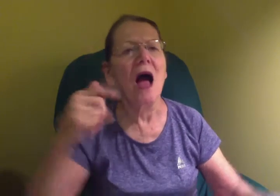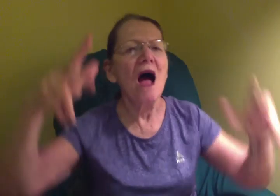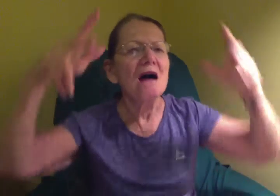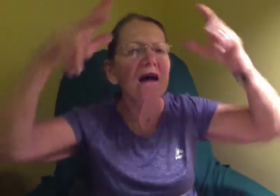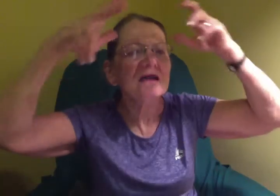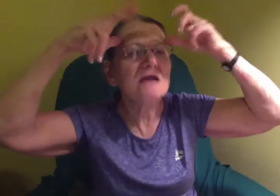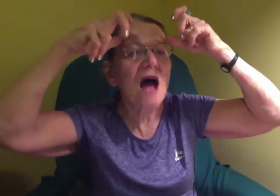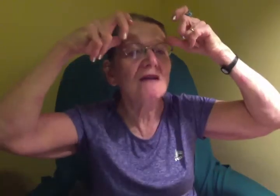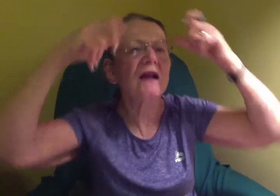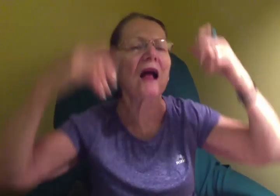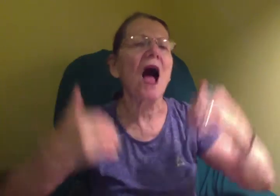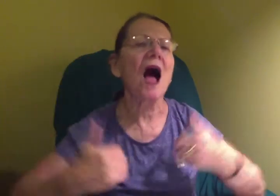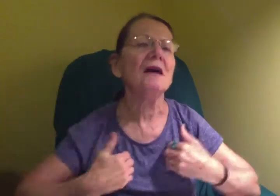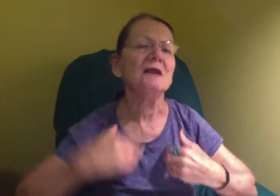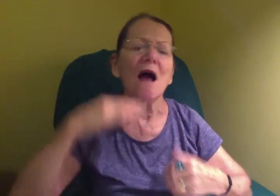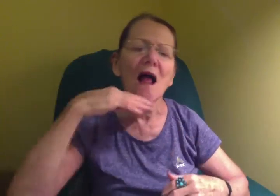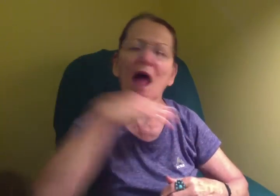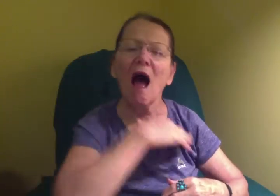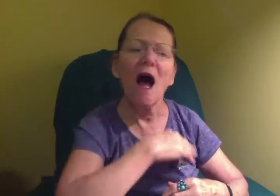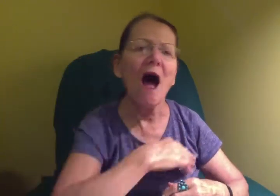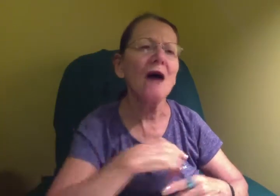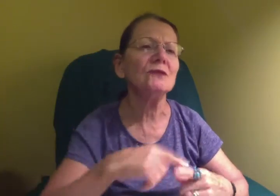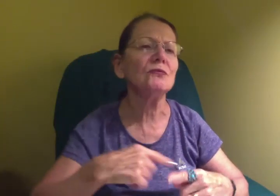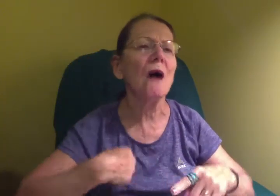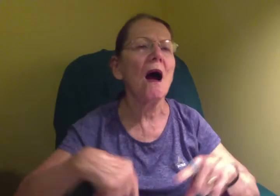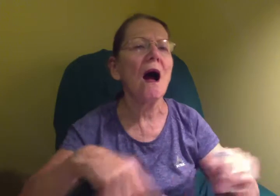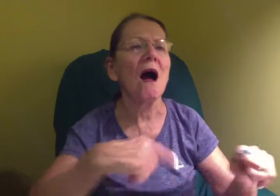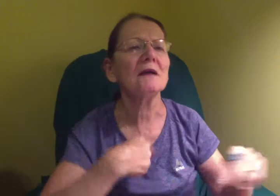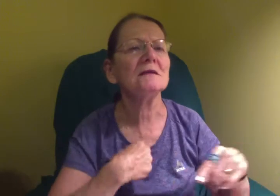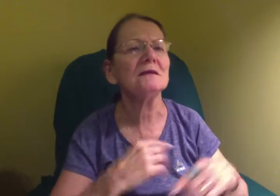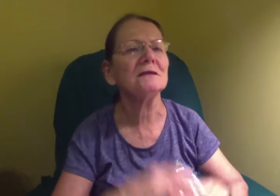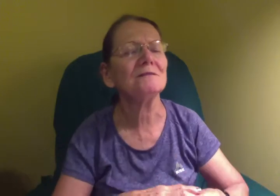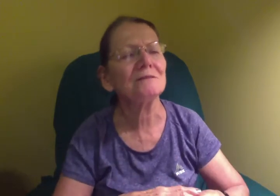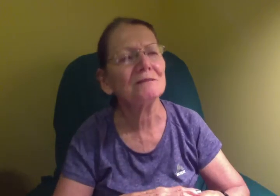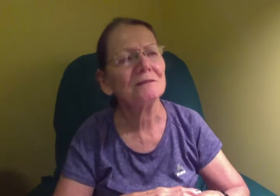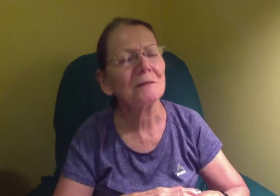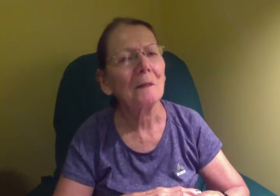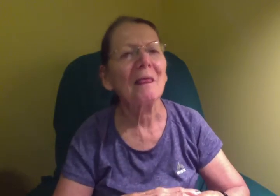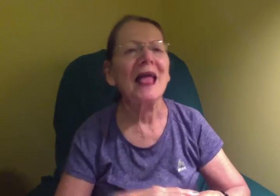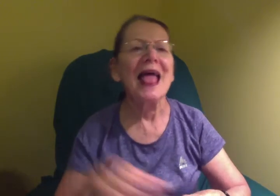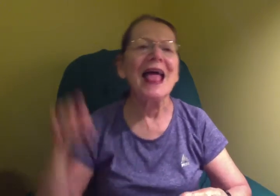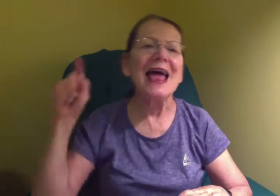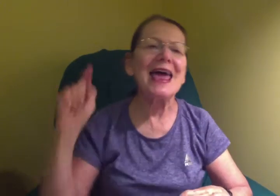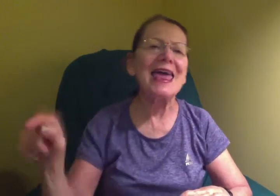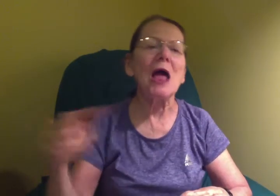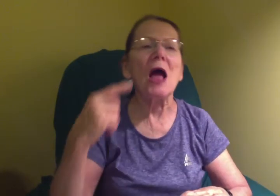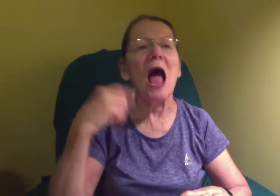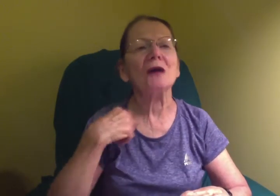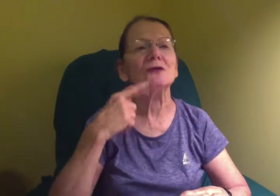to do. I think